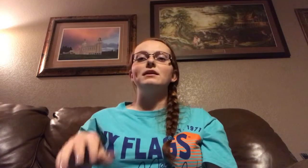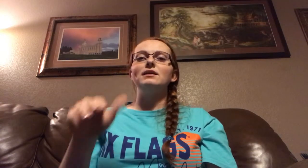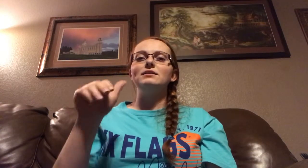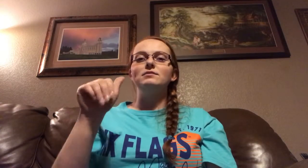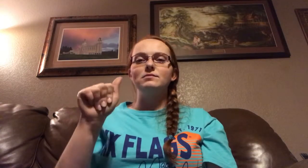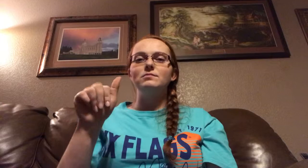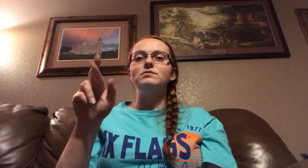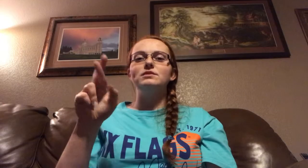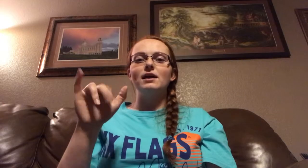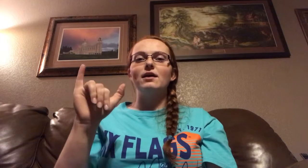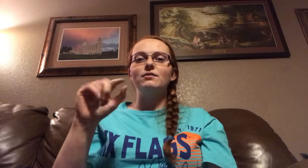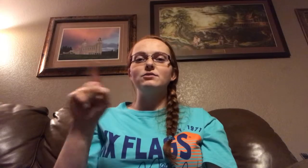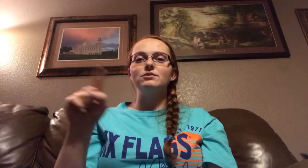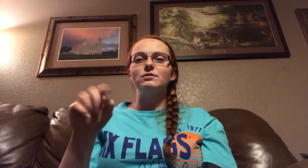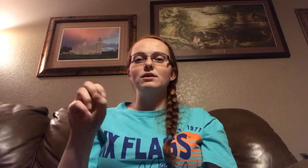I'd say Arizona.